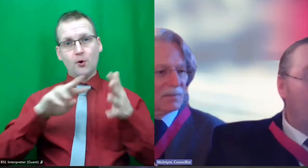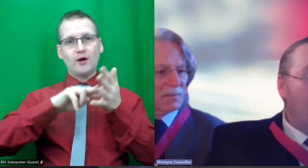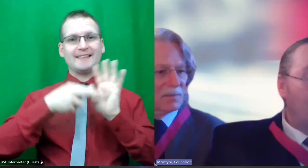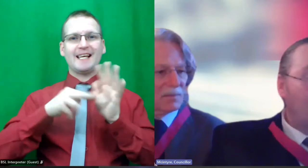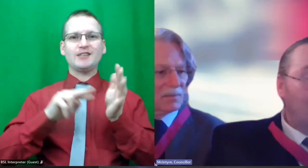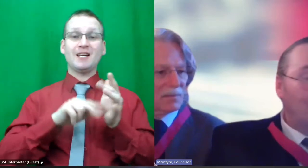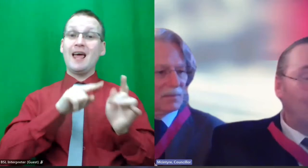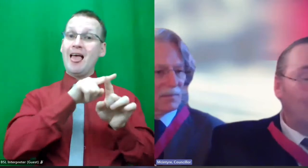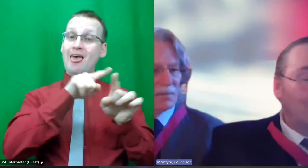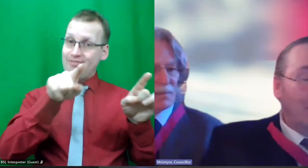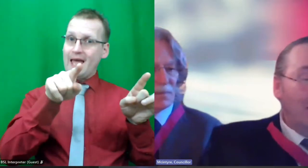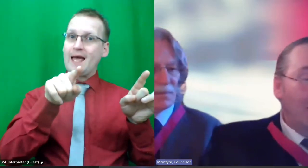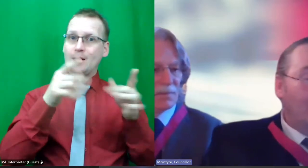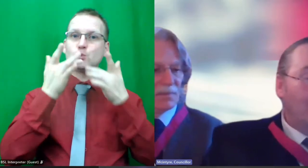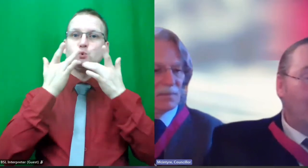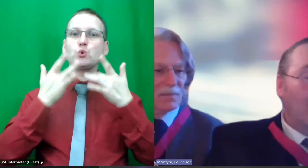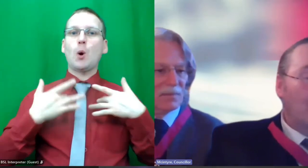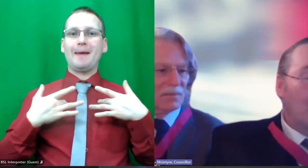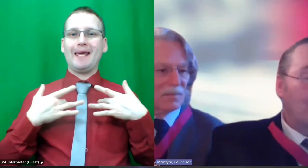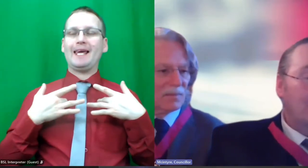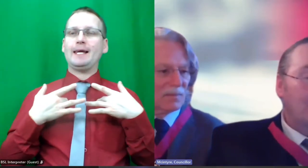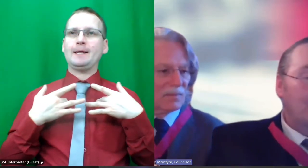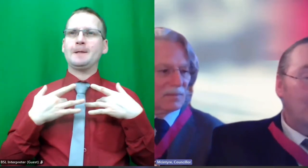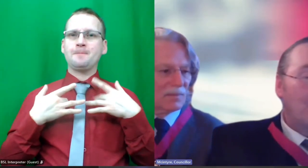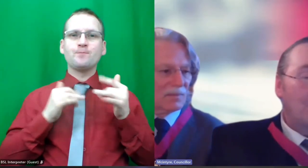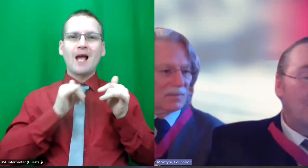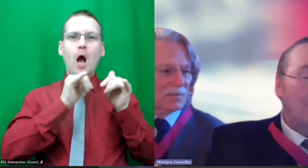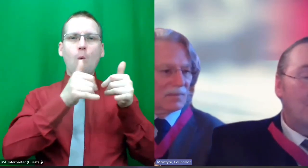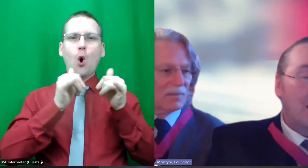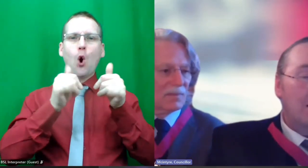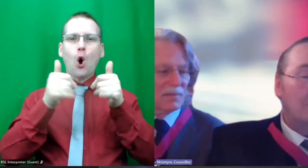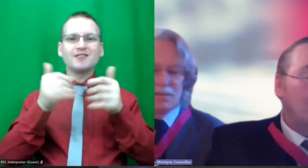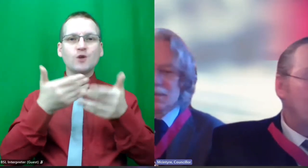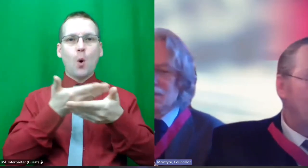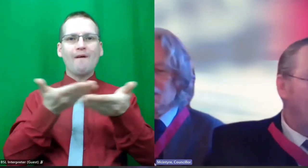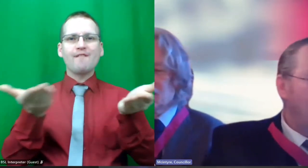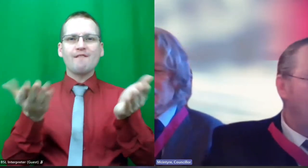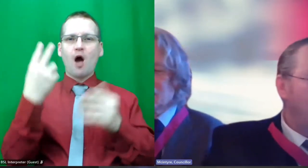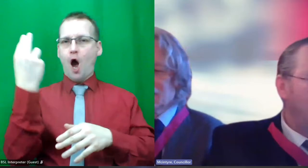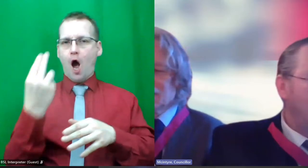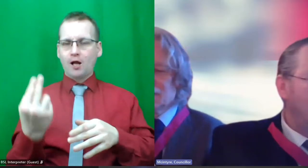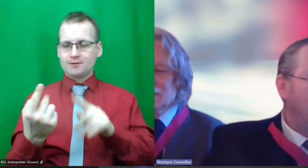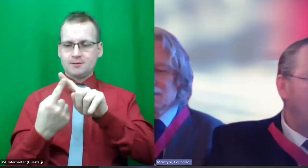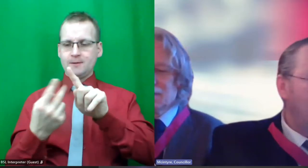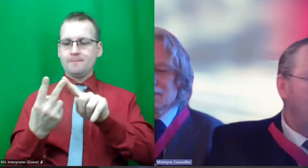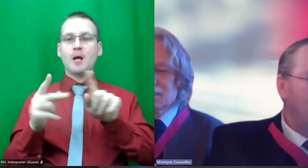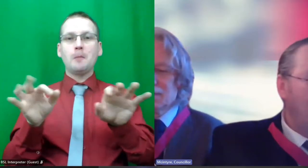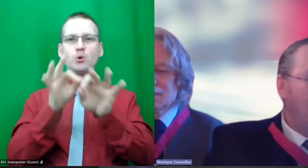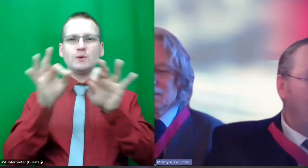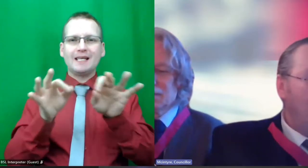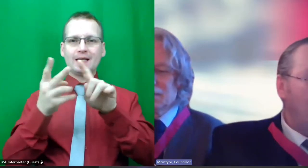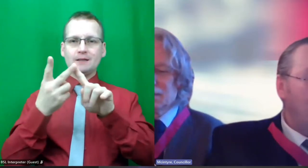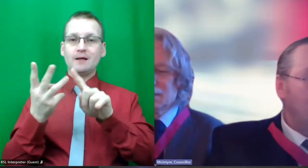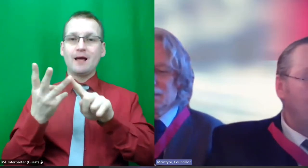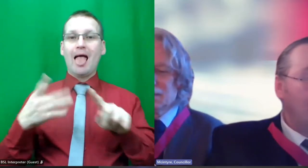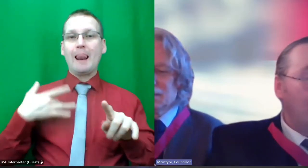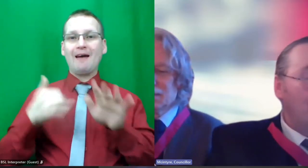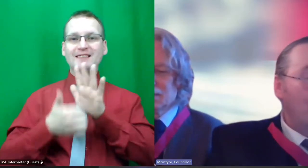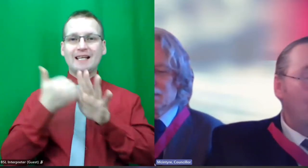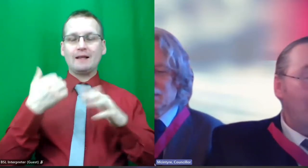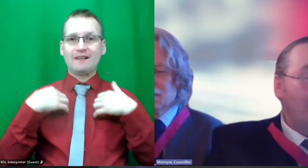They were able to show me the awards they were offering for art, music, life, skill education,